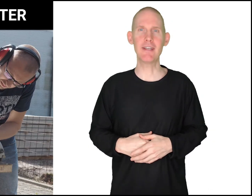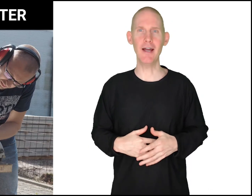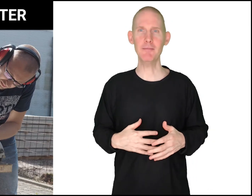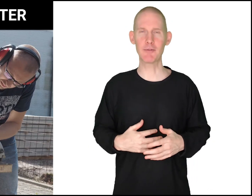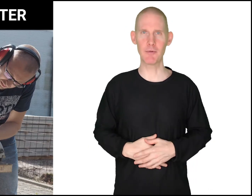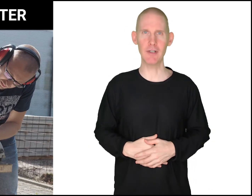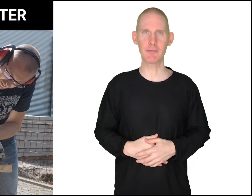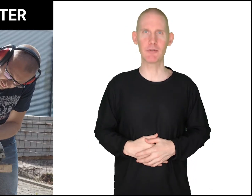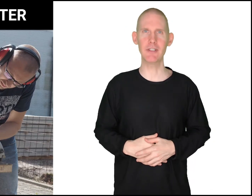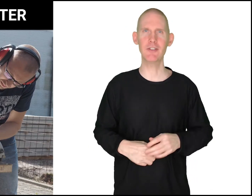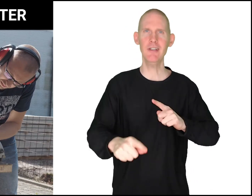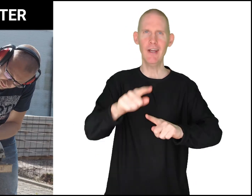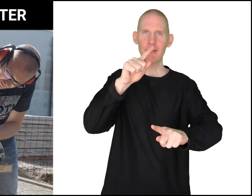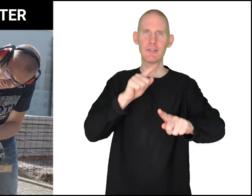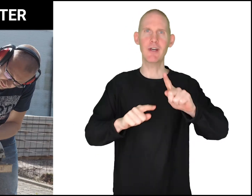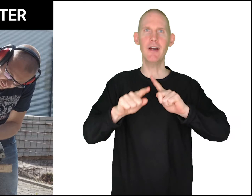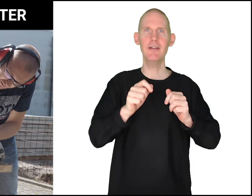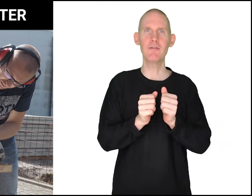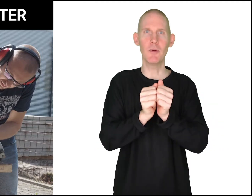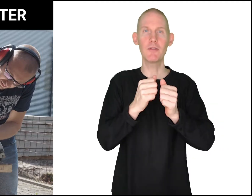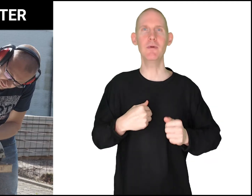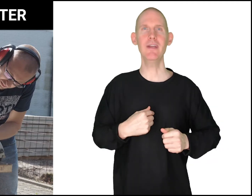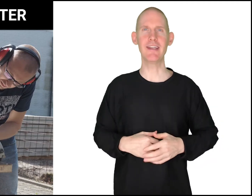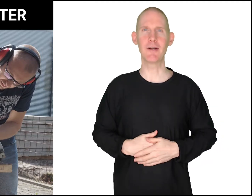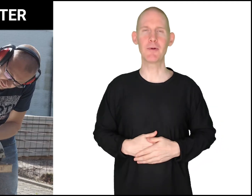times from the rest position. Sign with me. Here we go.